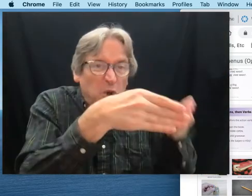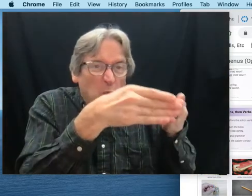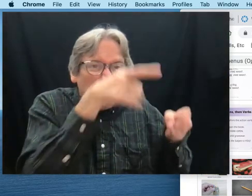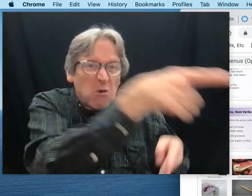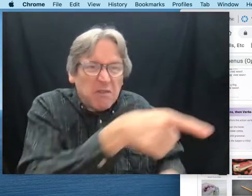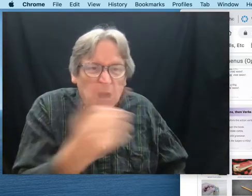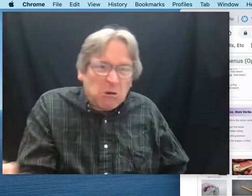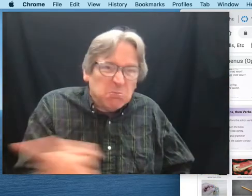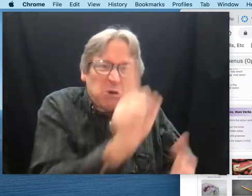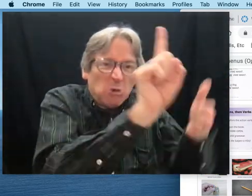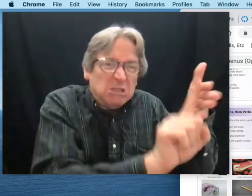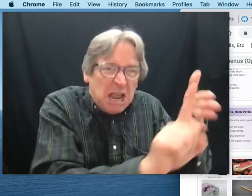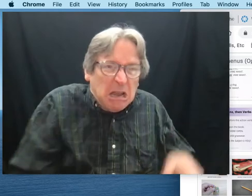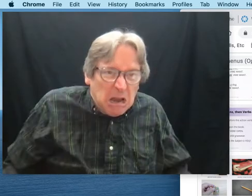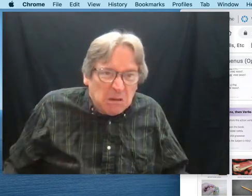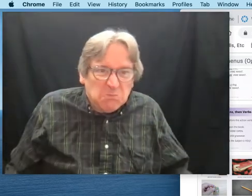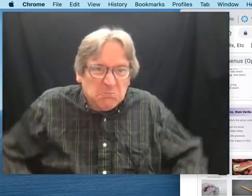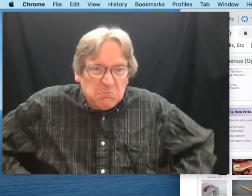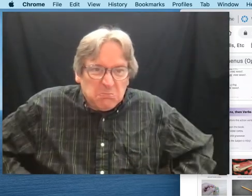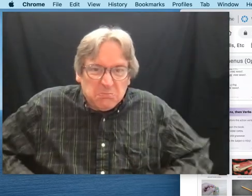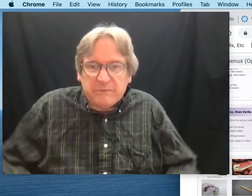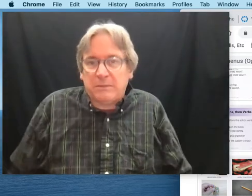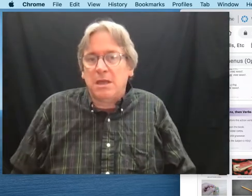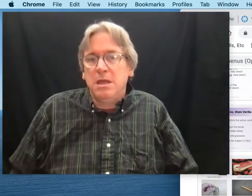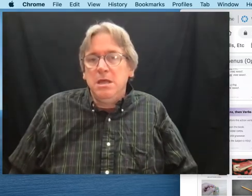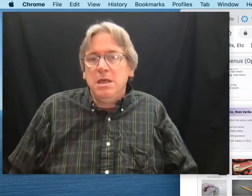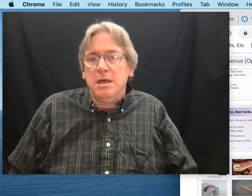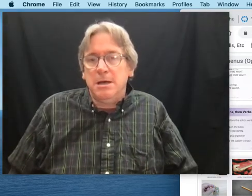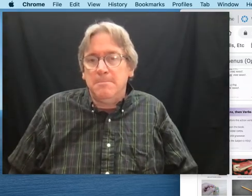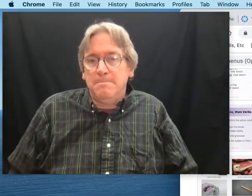The corner over there, go stand in it.